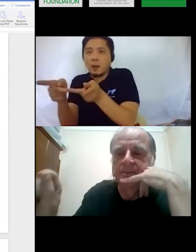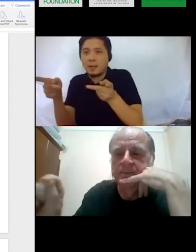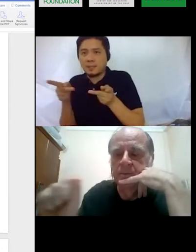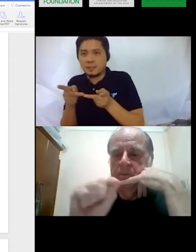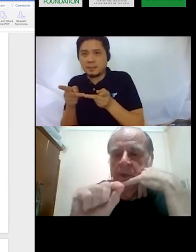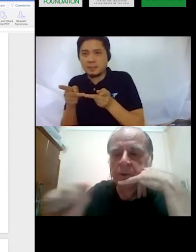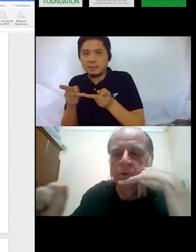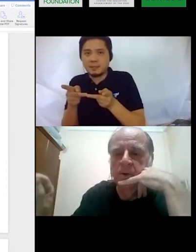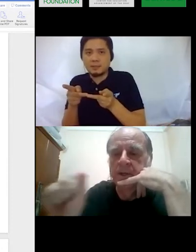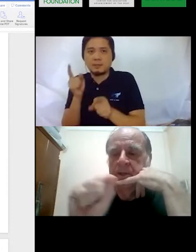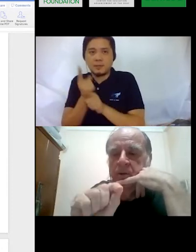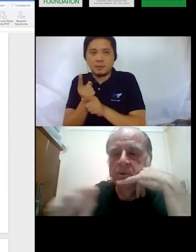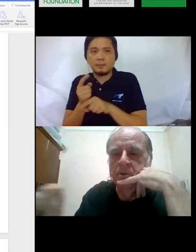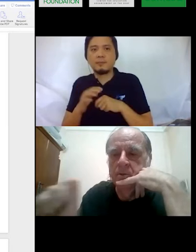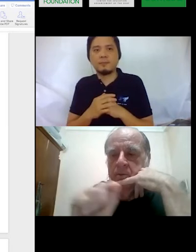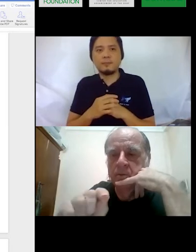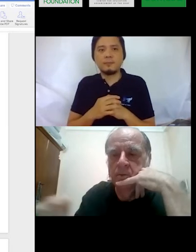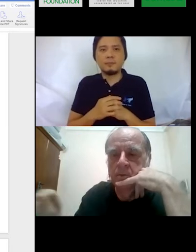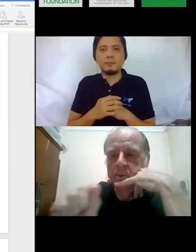write like you'd normally do.